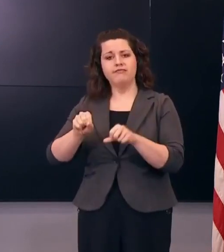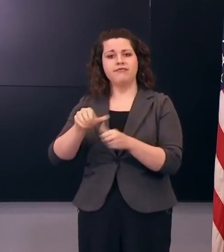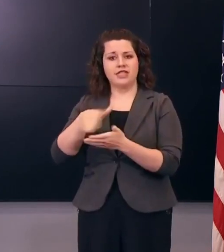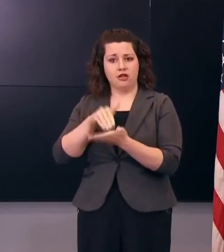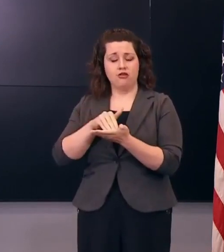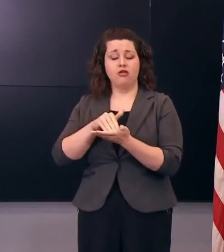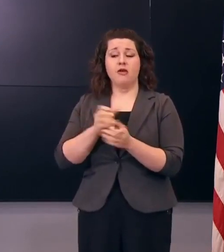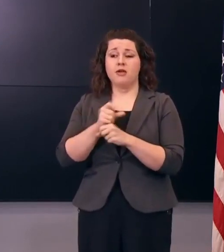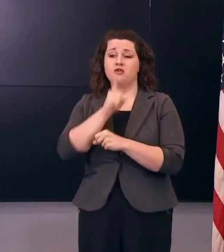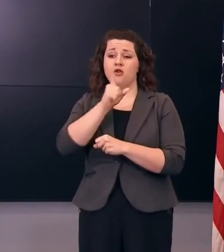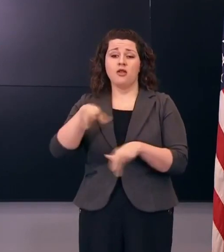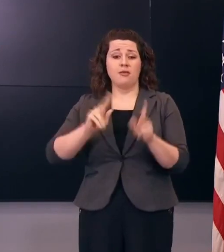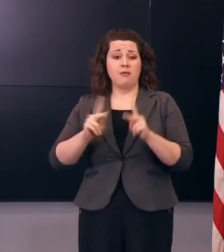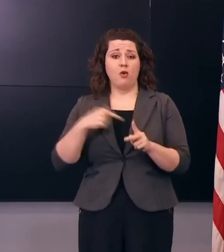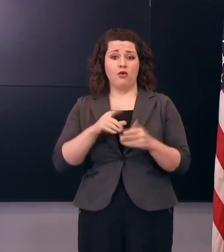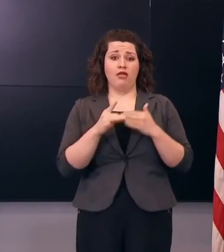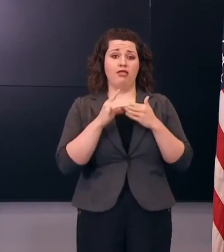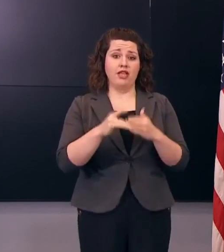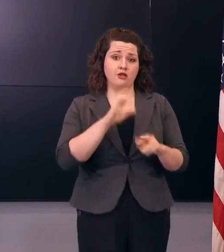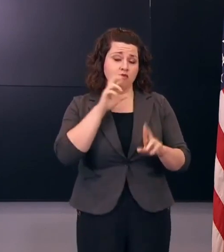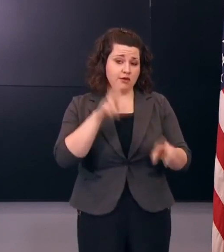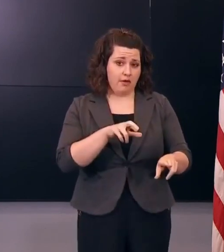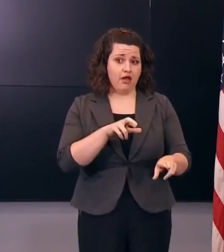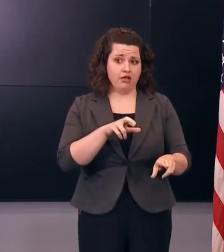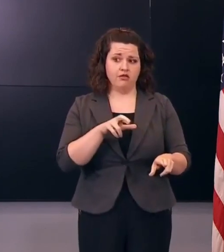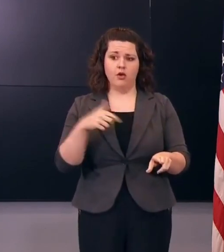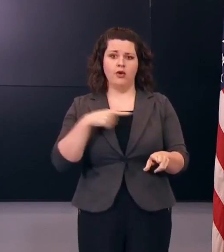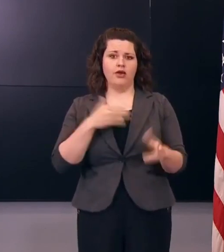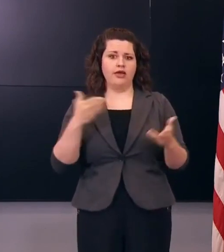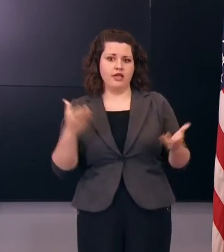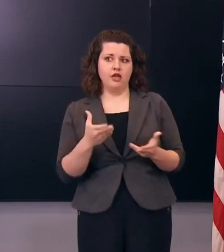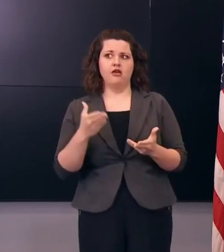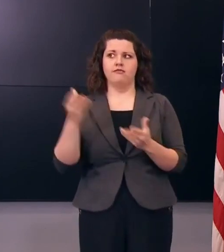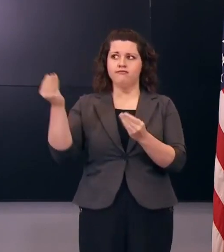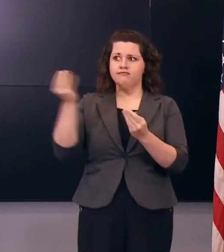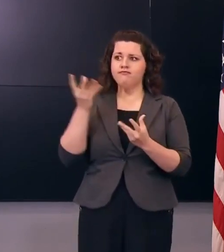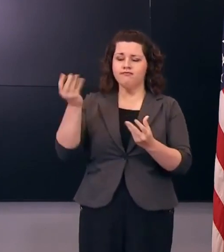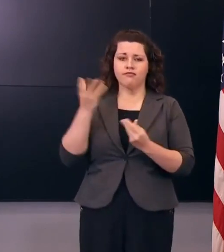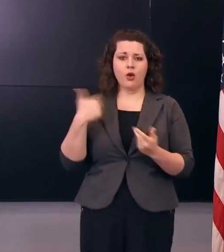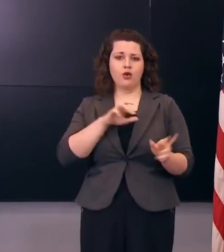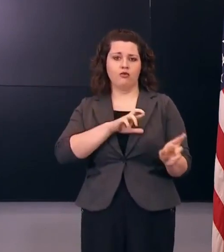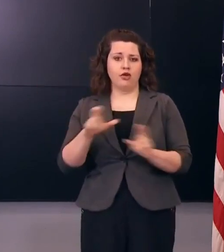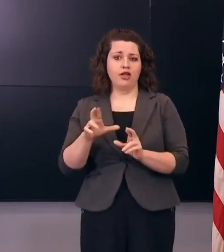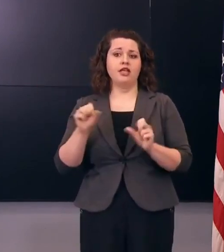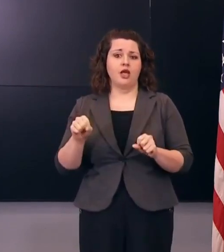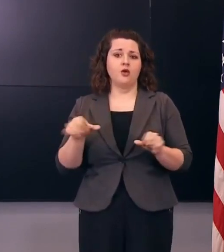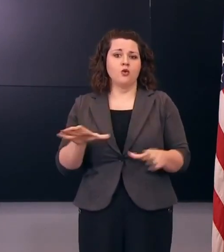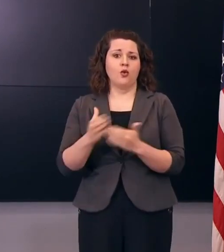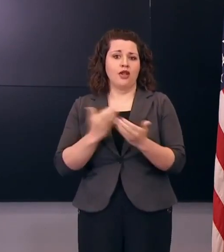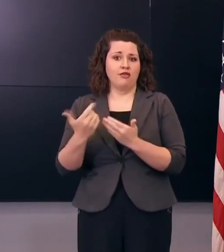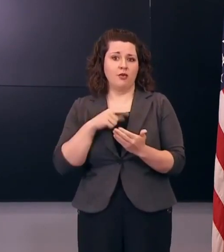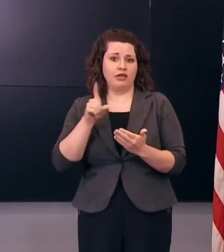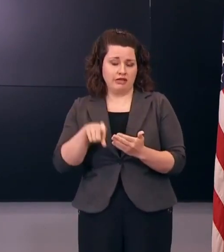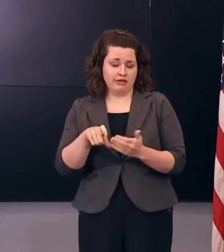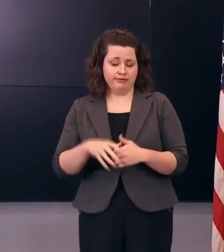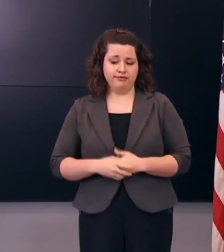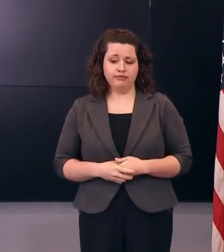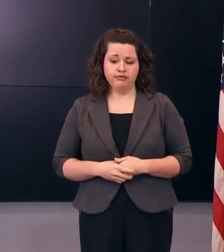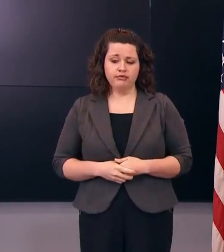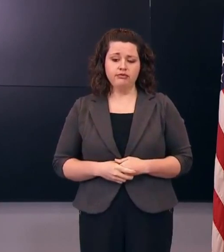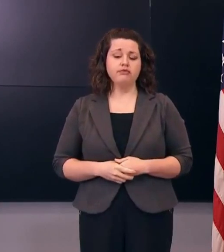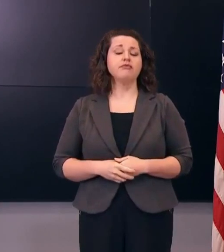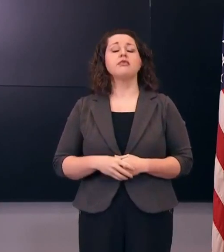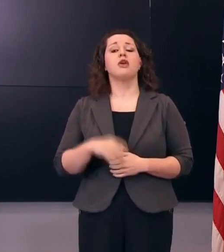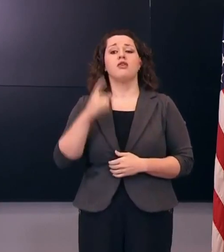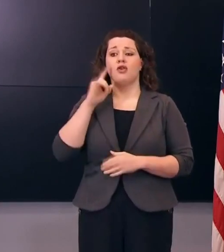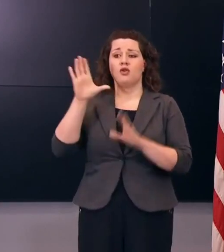making sure those of us who are leading the response effort are informed and prepared to deploy the necessary strategies and policies. To